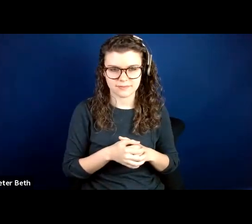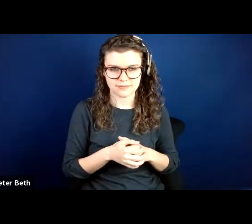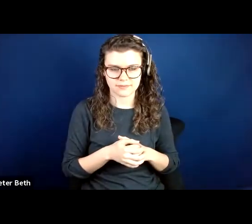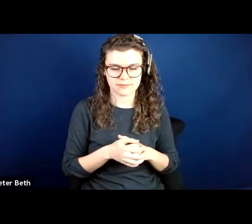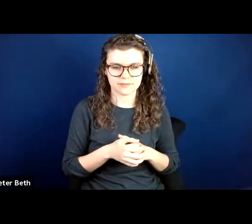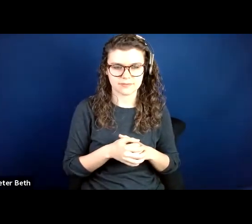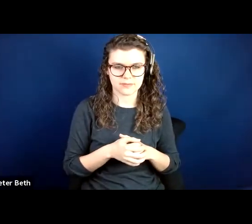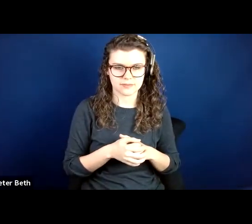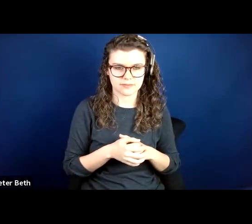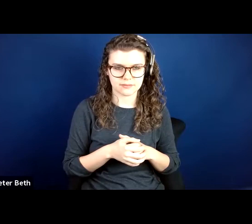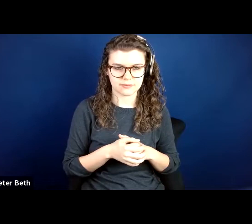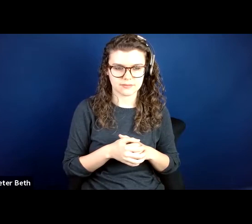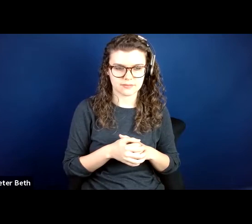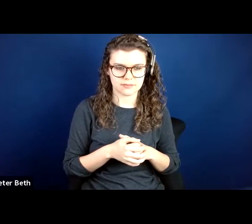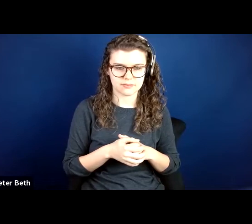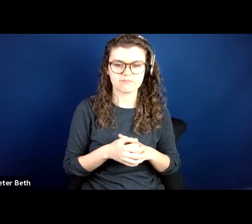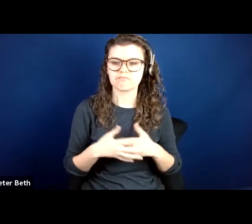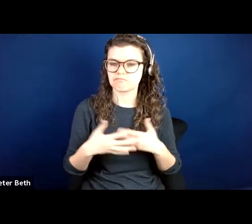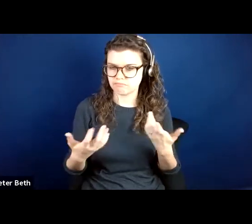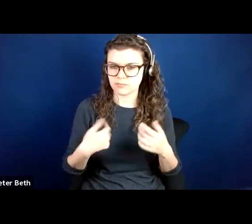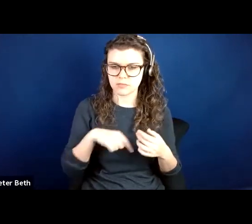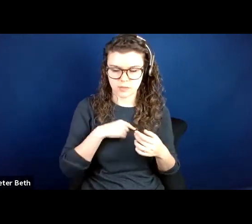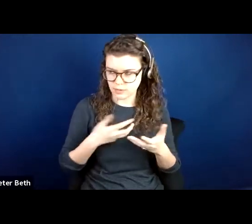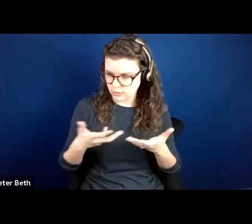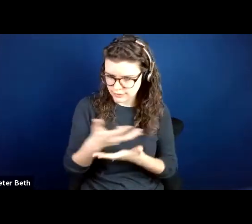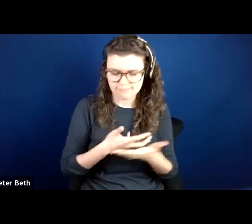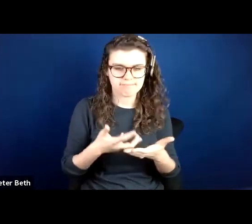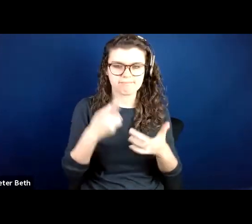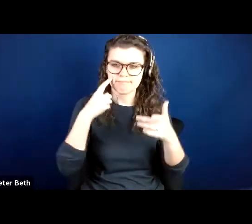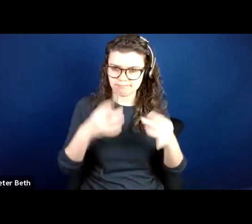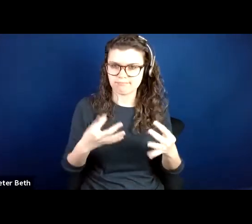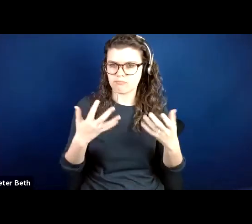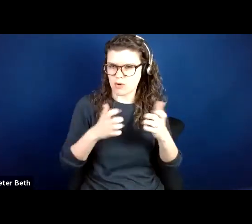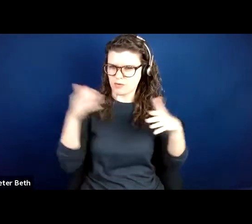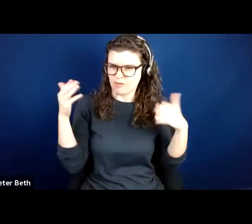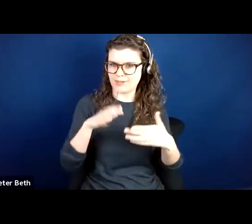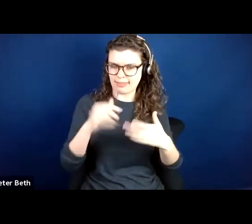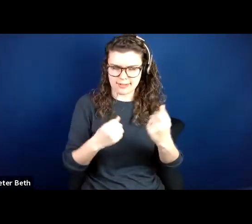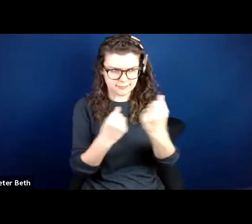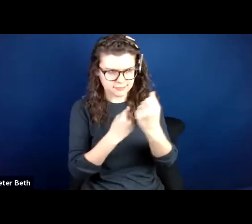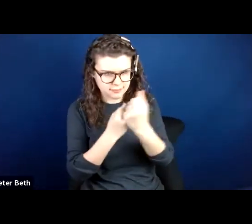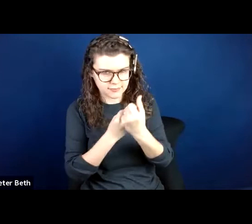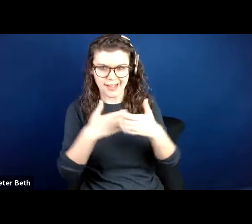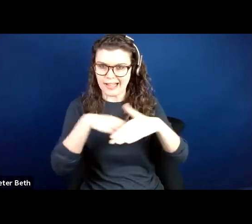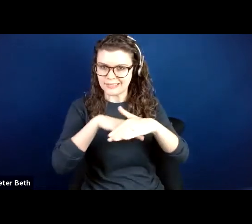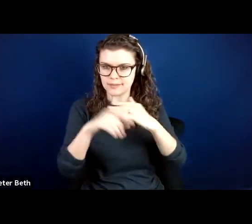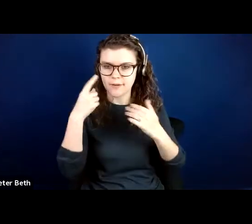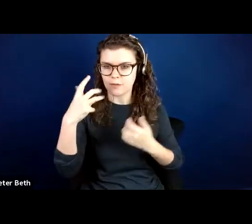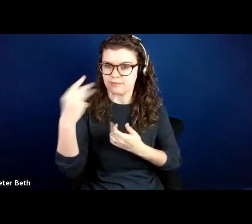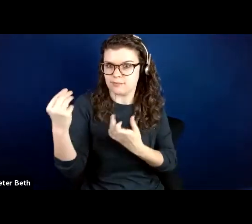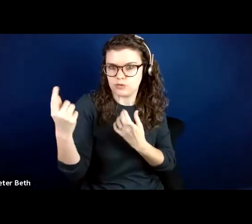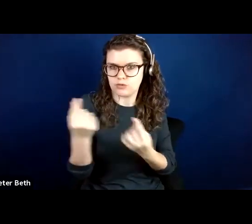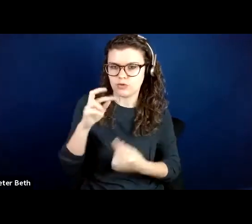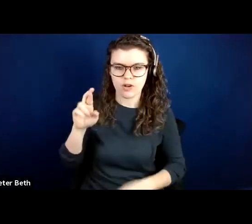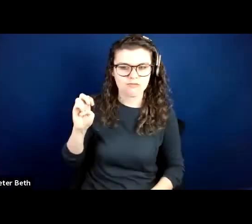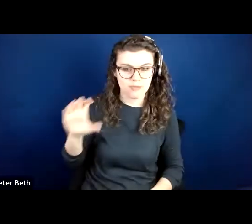So once the decision was made to focus more intently on accessible recreation, we